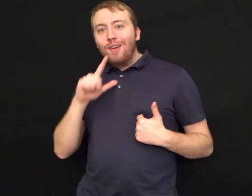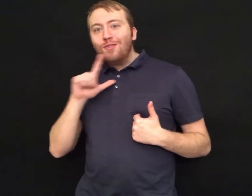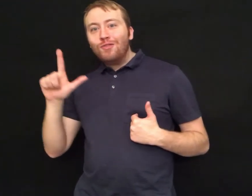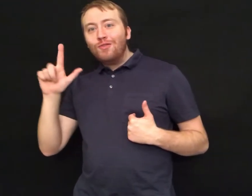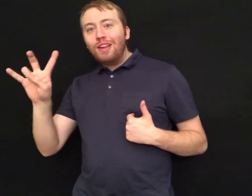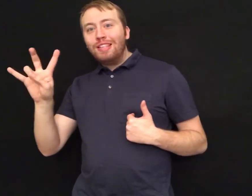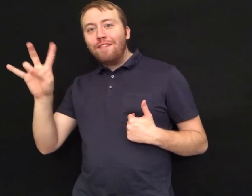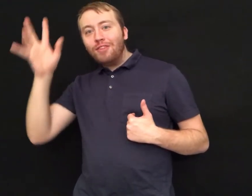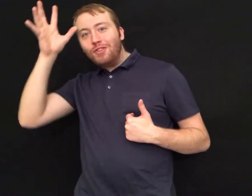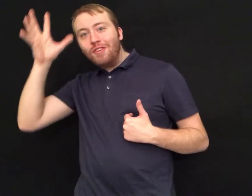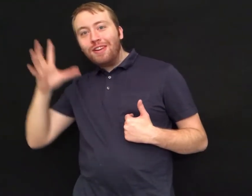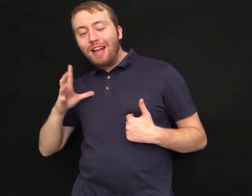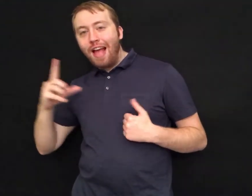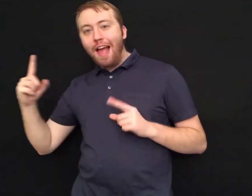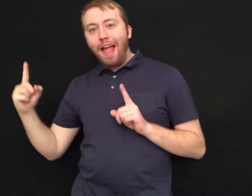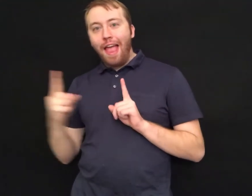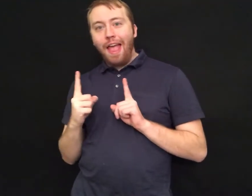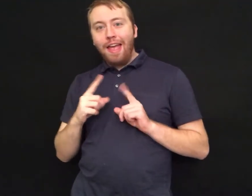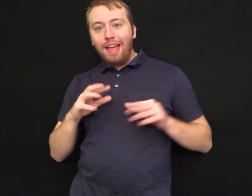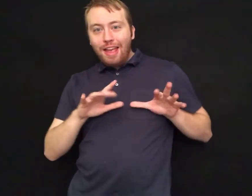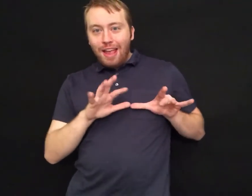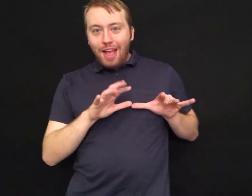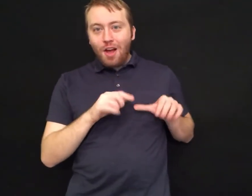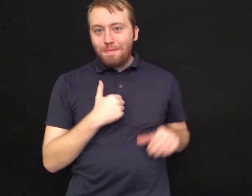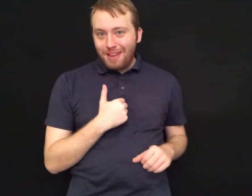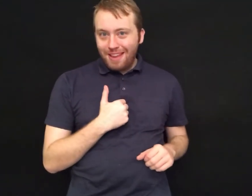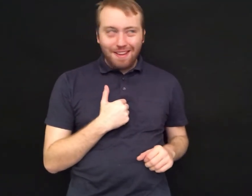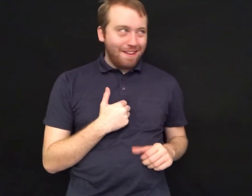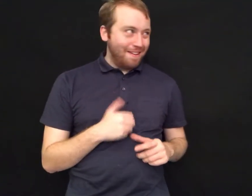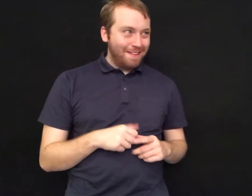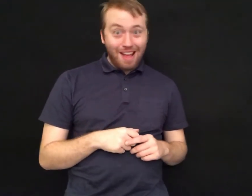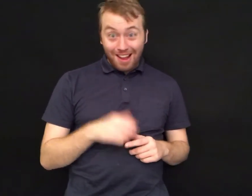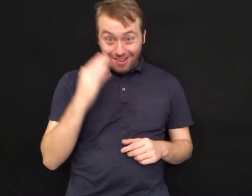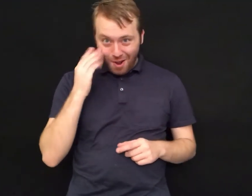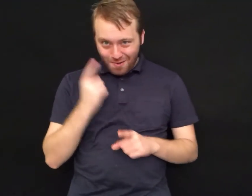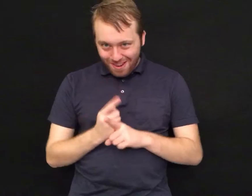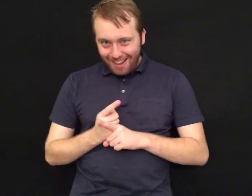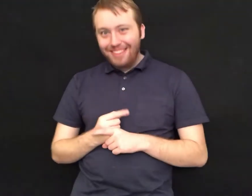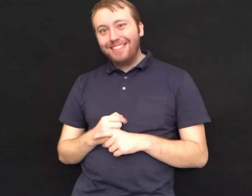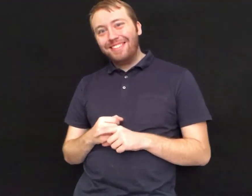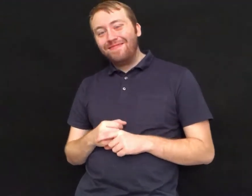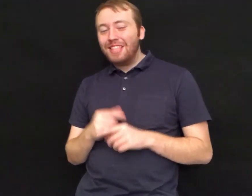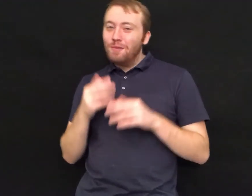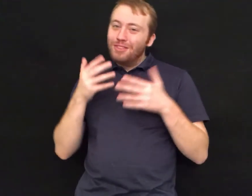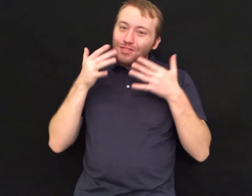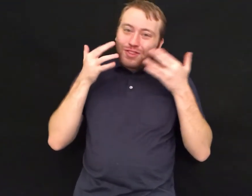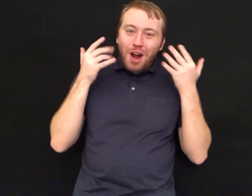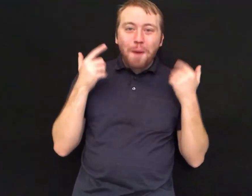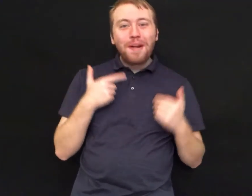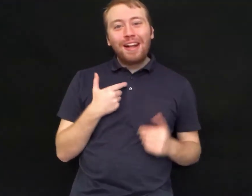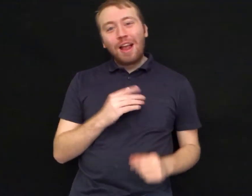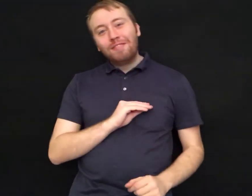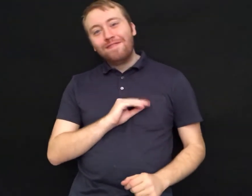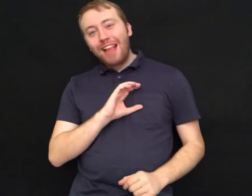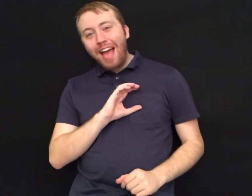old guy I know right he was charming and I was flattered and I